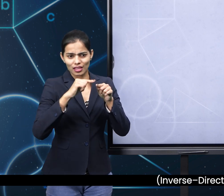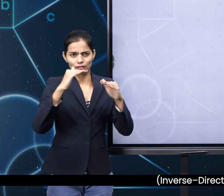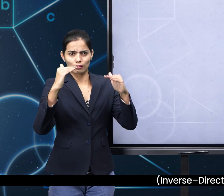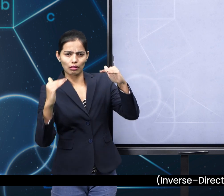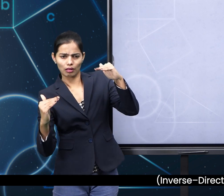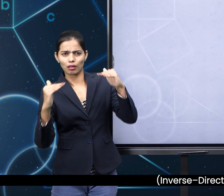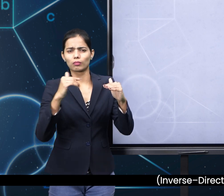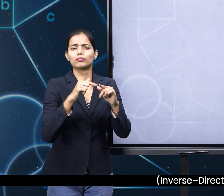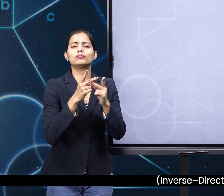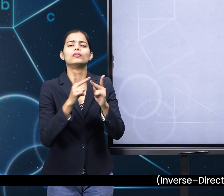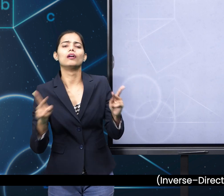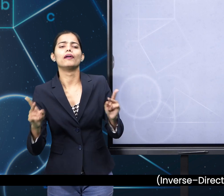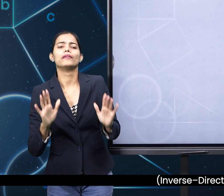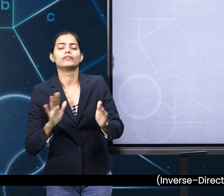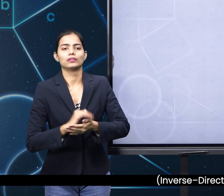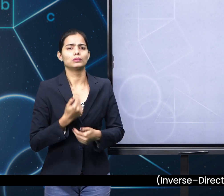Inverse direct variation.